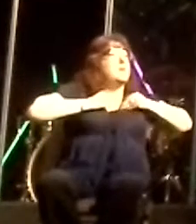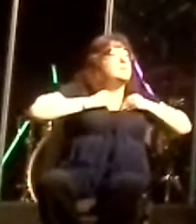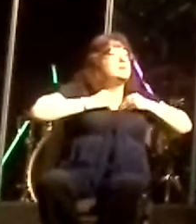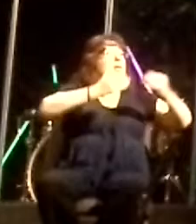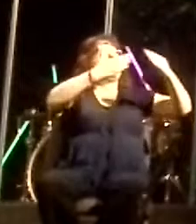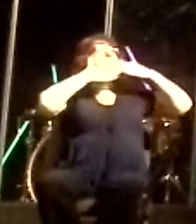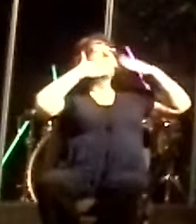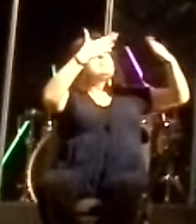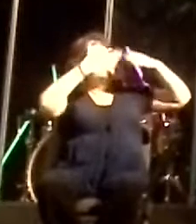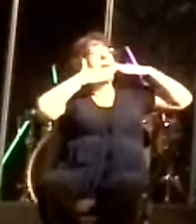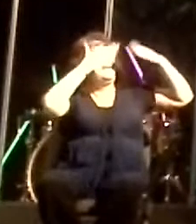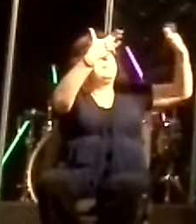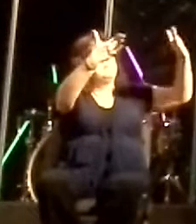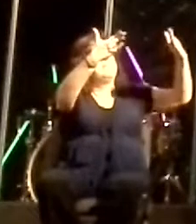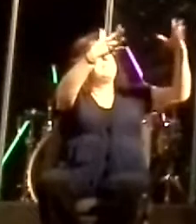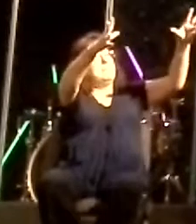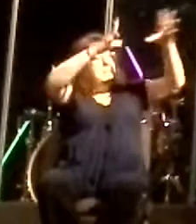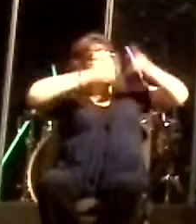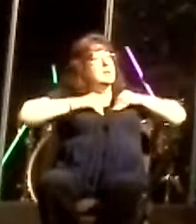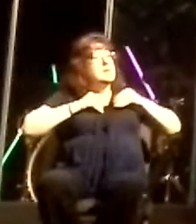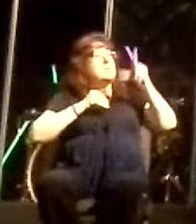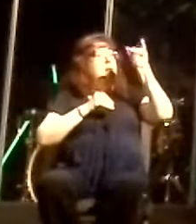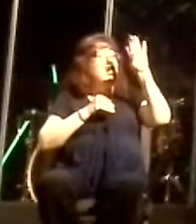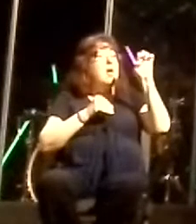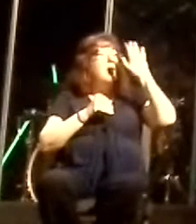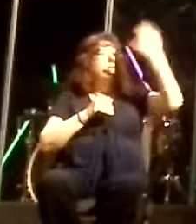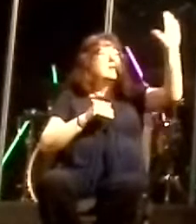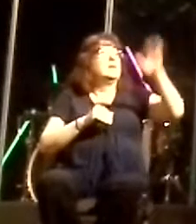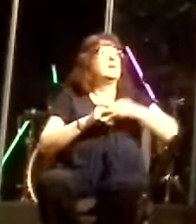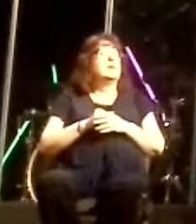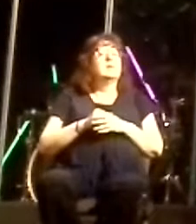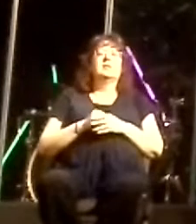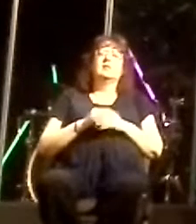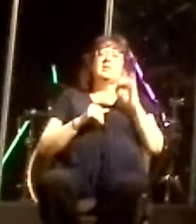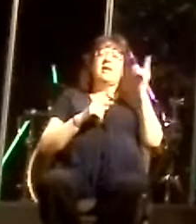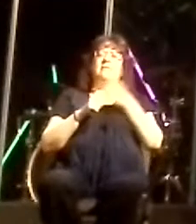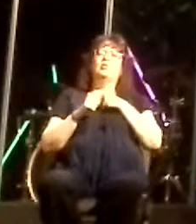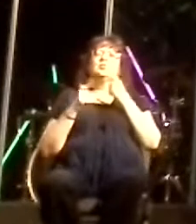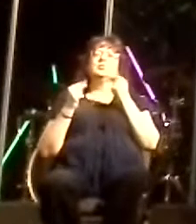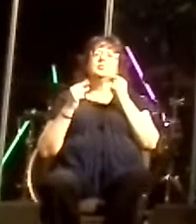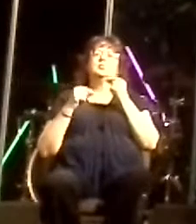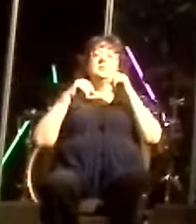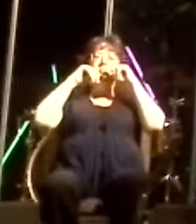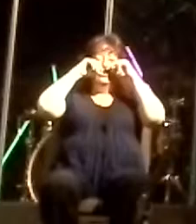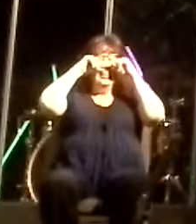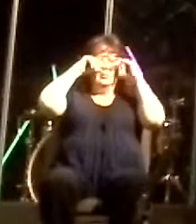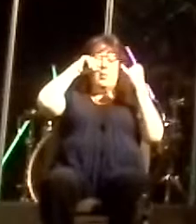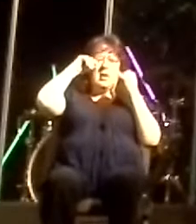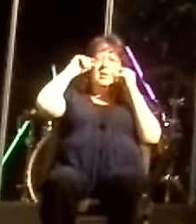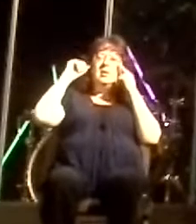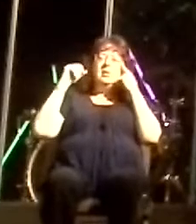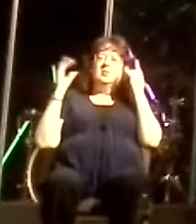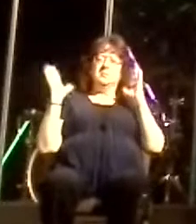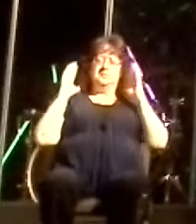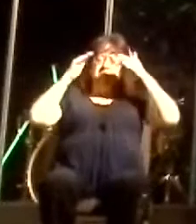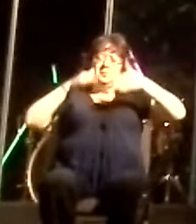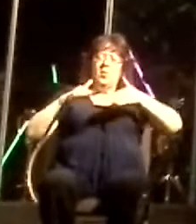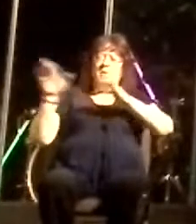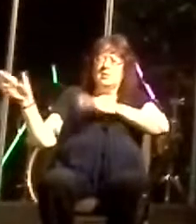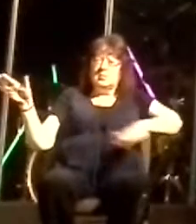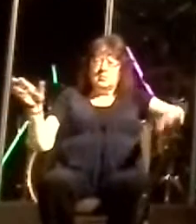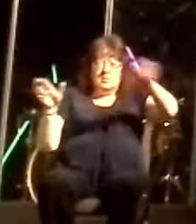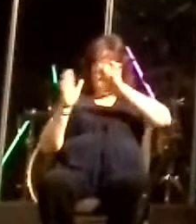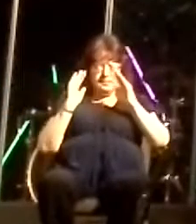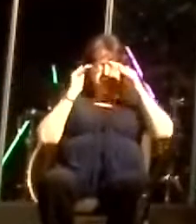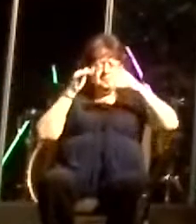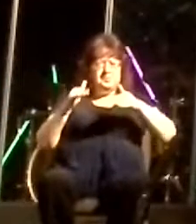We thank him. Receive his love. And so let's take that first step right now. Would you bow your heads with me all across the